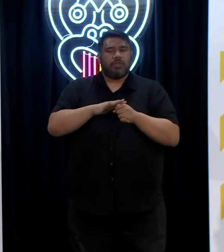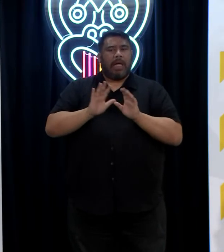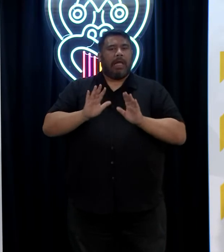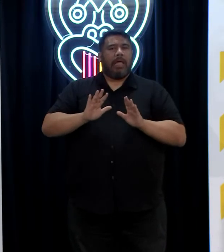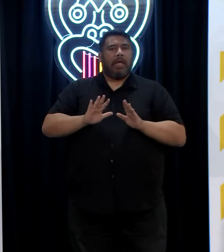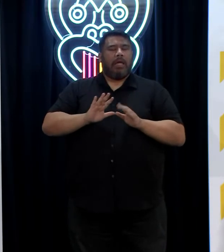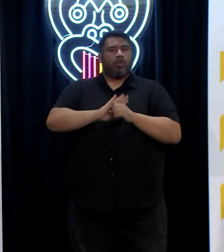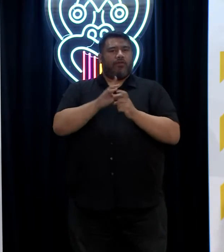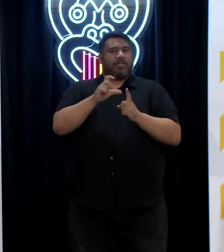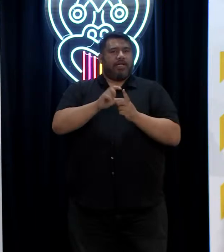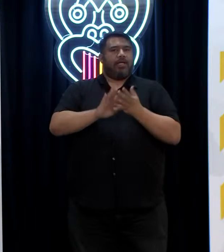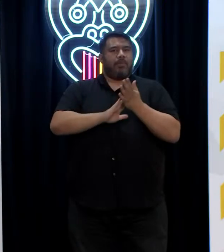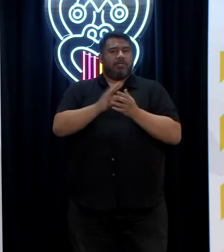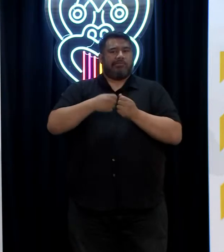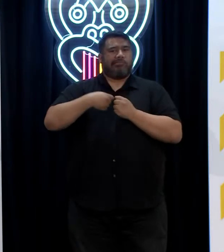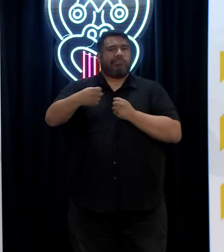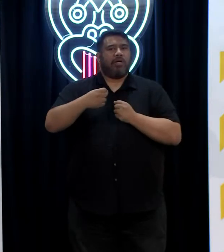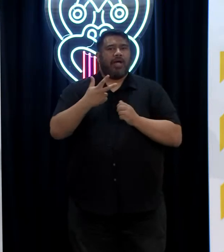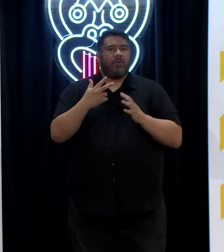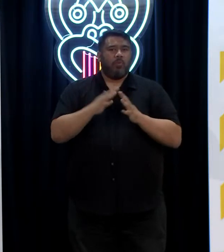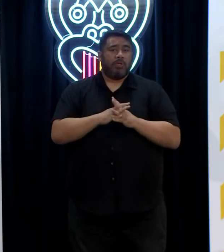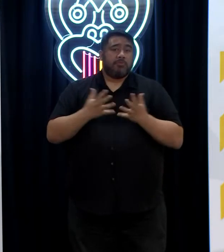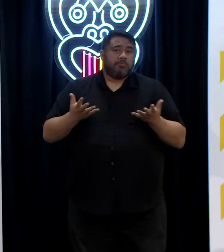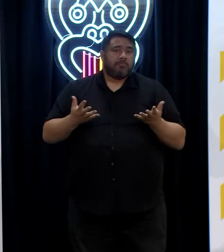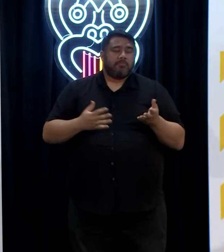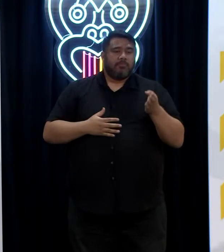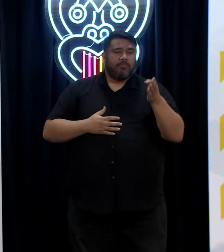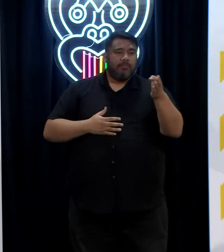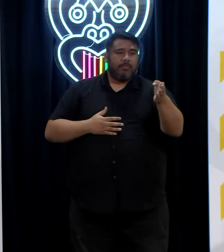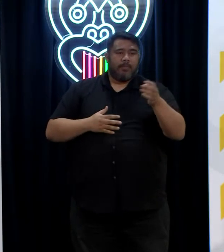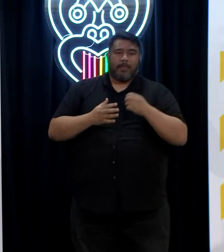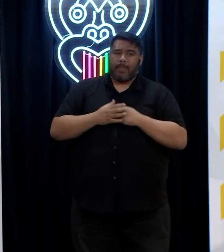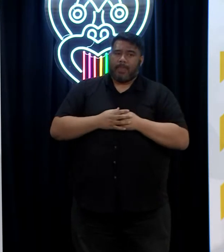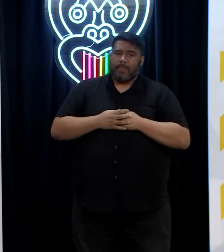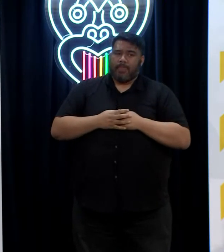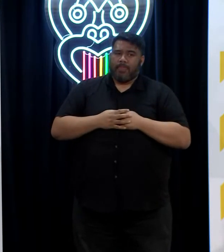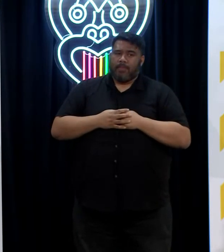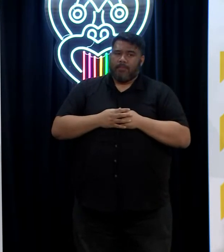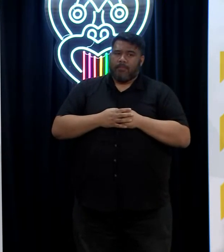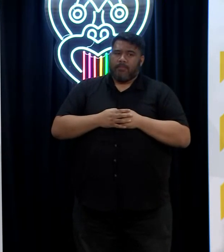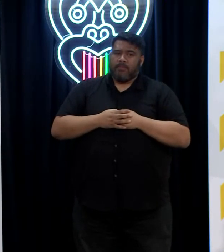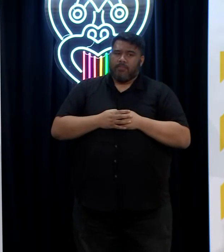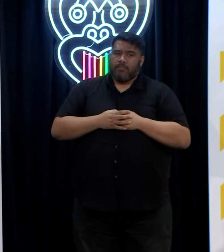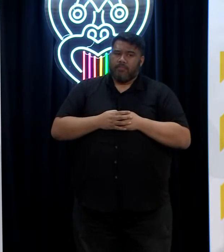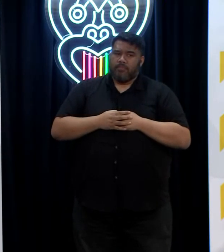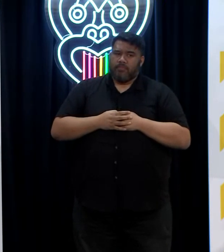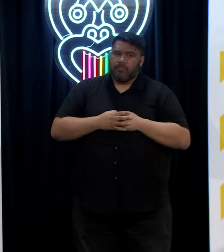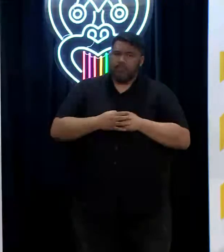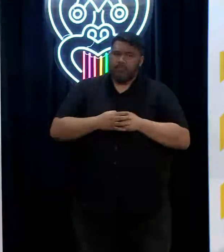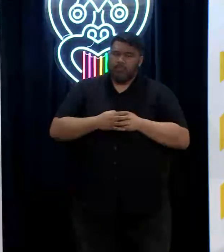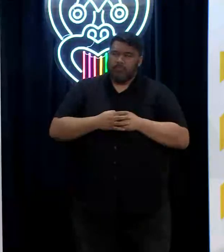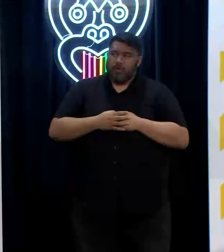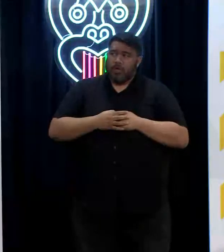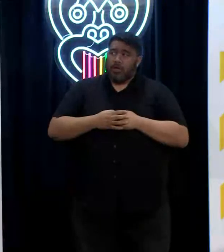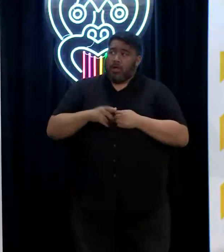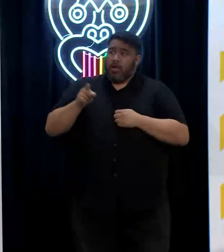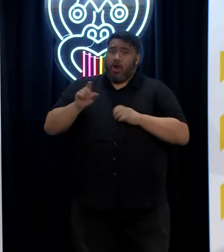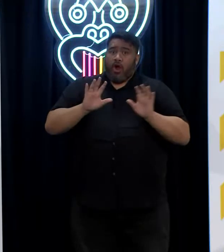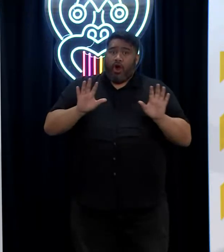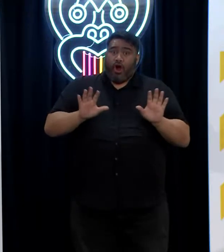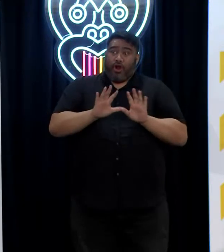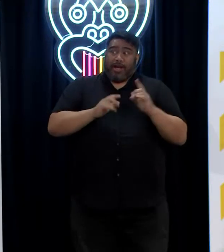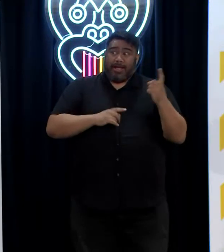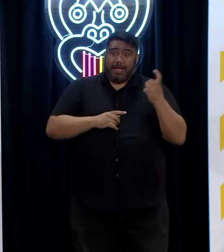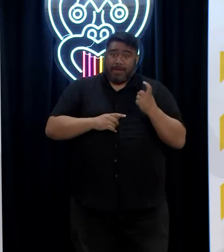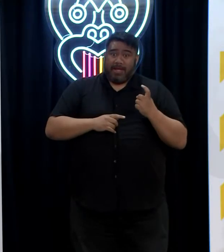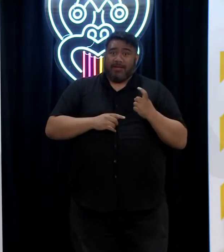reassess it then. Can I just ask, are you enthusiastic as you were before? Because obviously we've got some holidays coming up, we've got Christmas coming